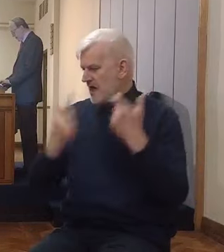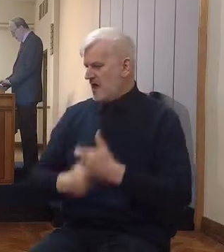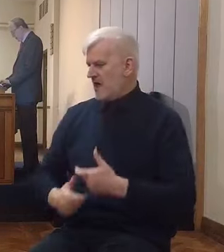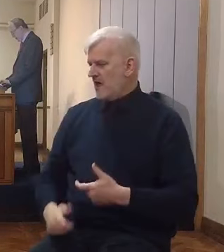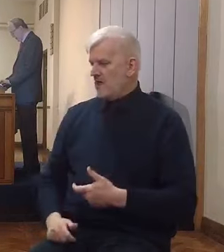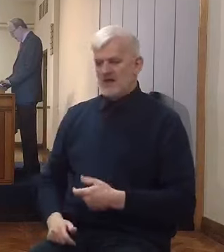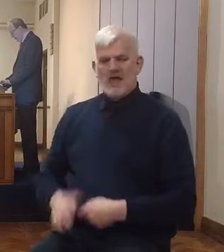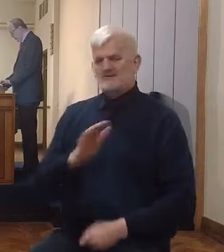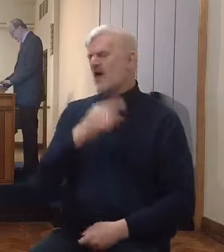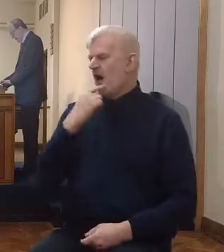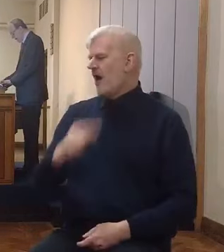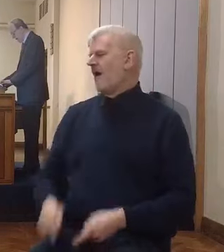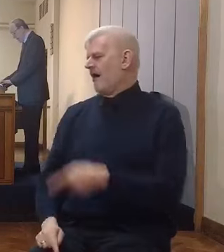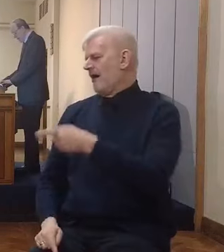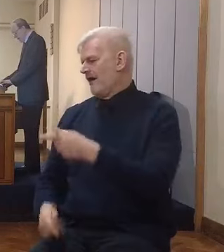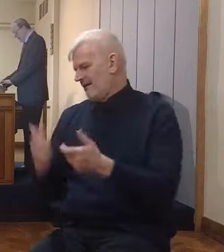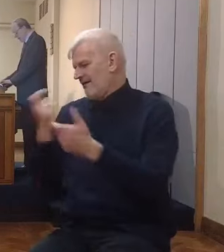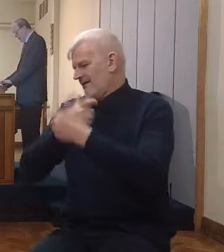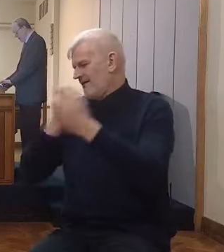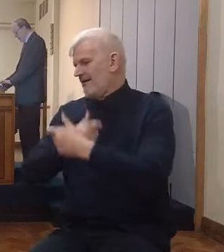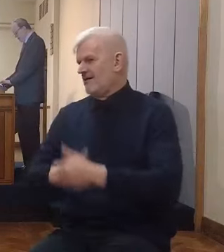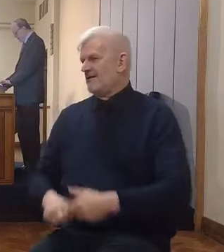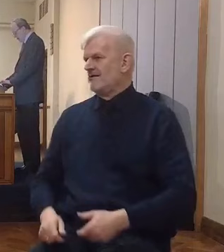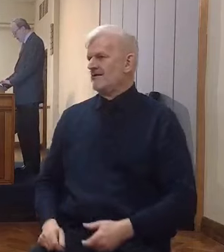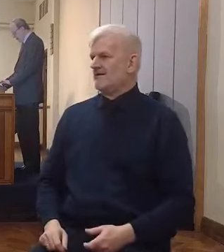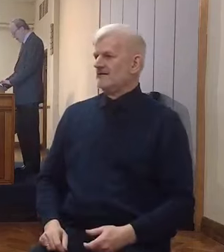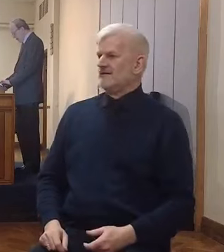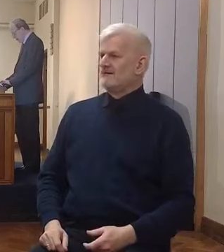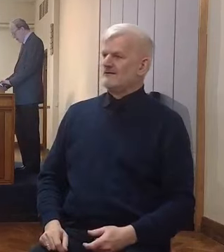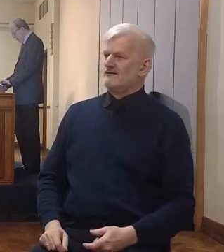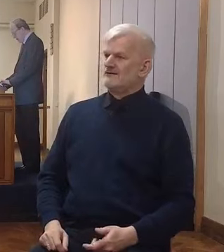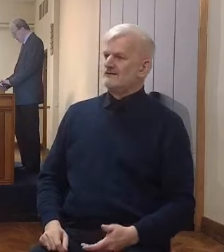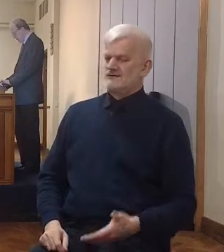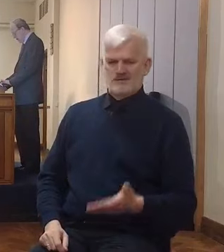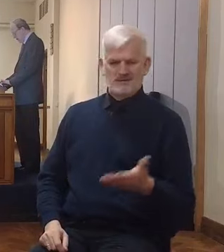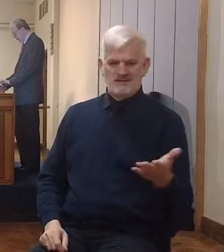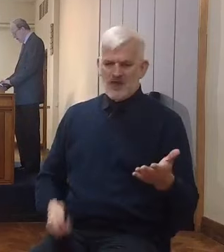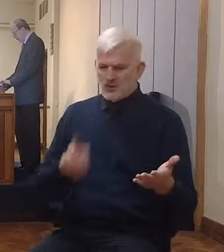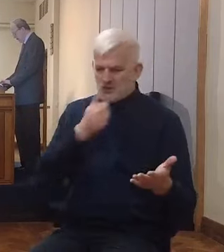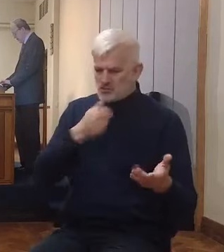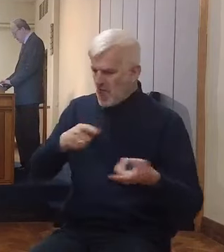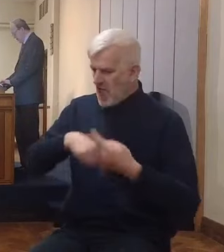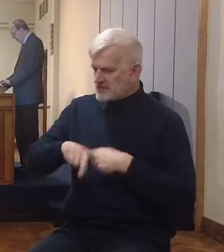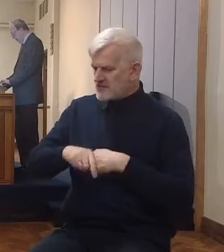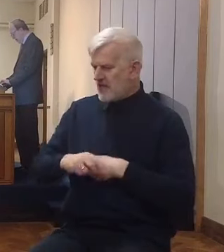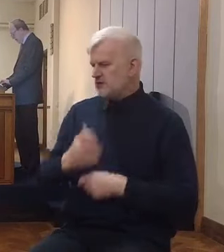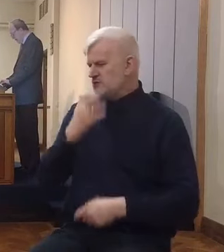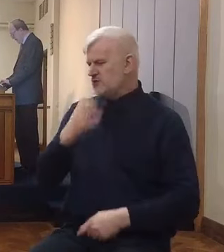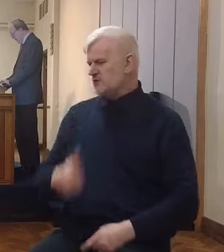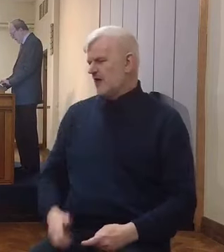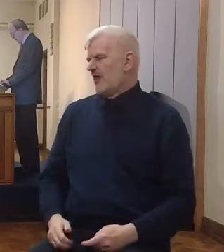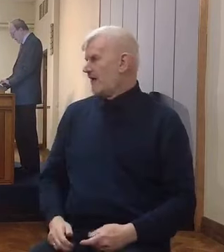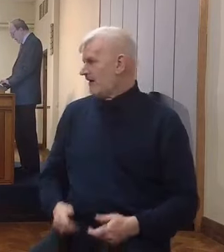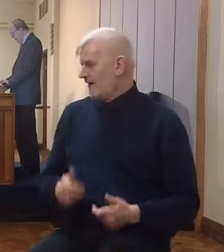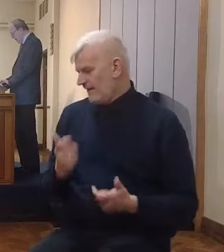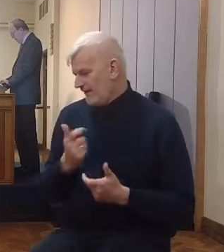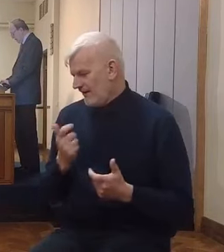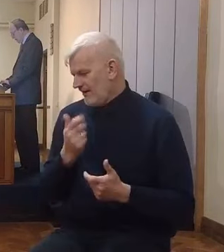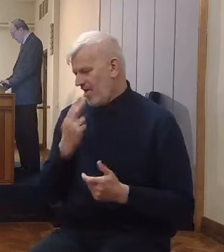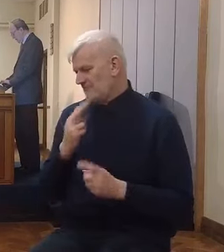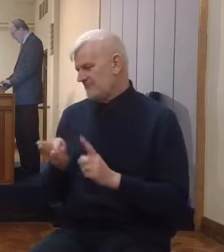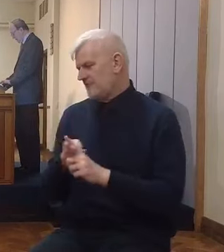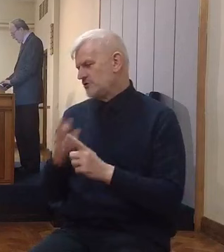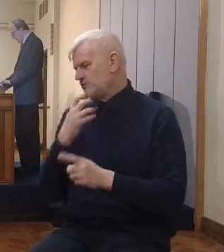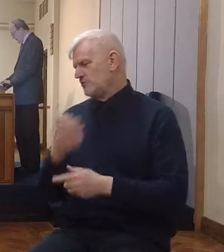them that are round about us. Thou makest us a byword among the heathen, a shaking of the head among the